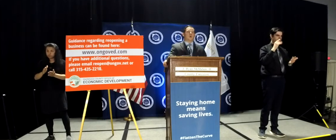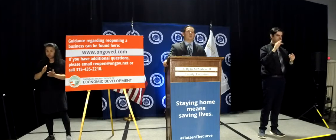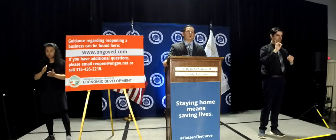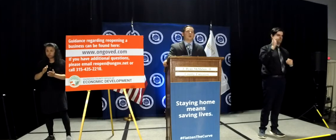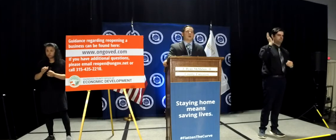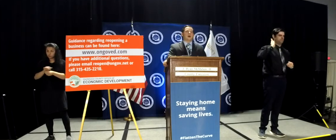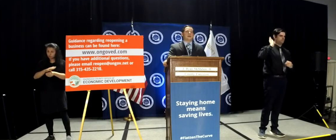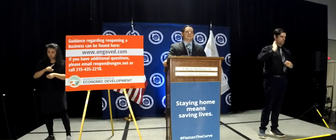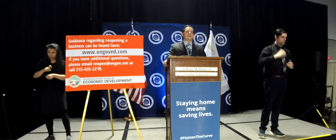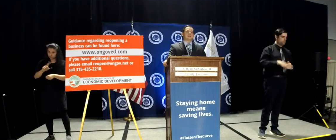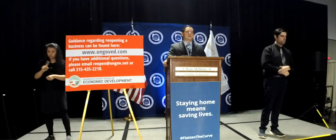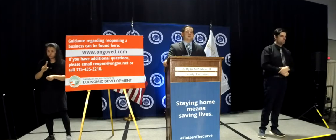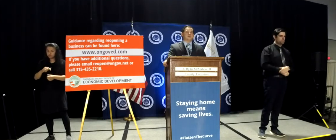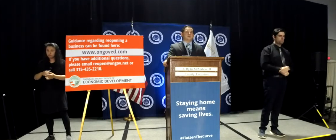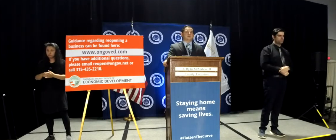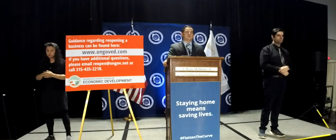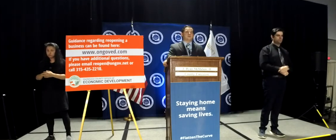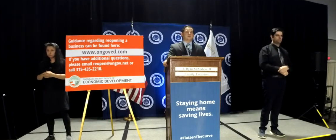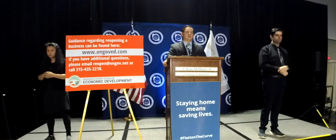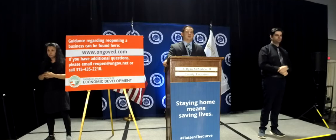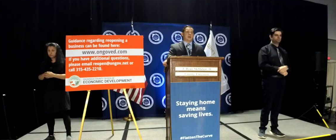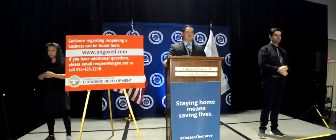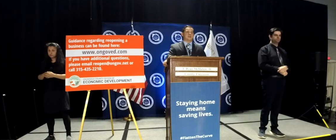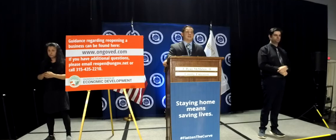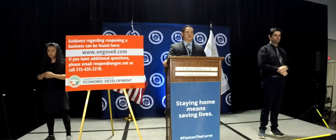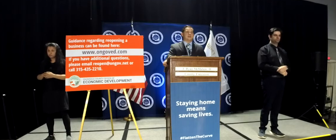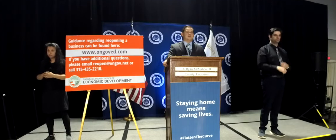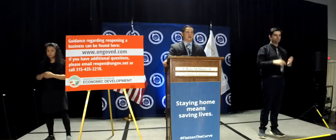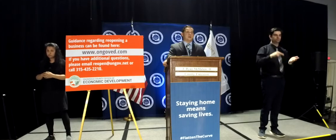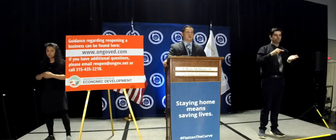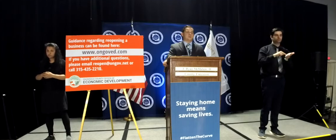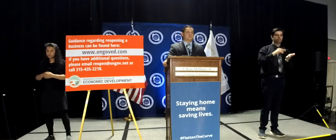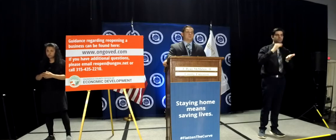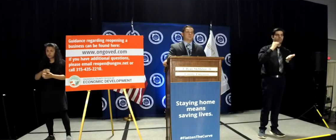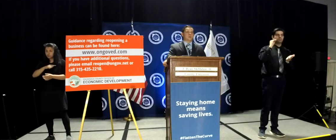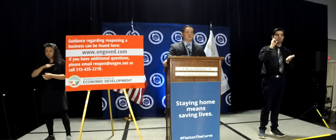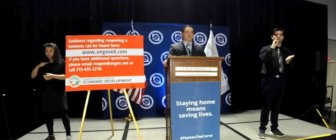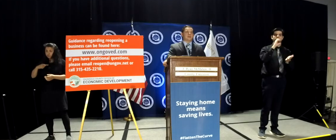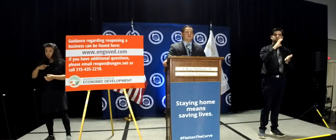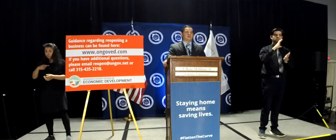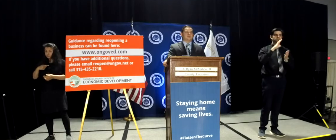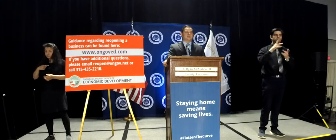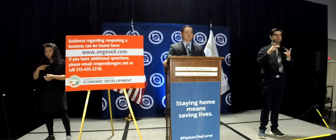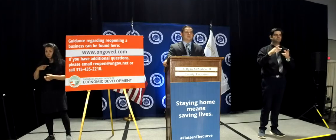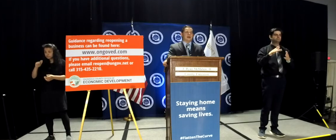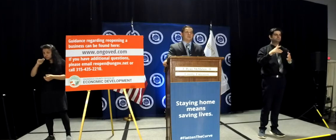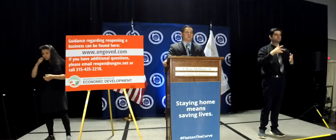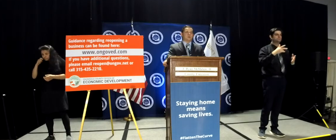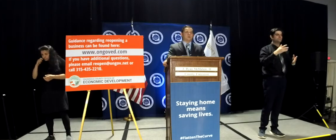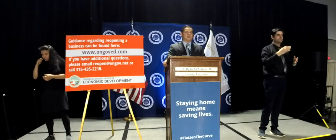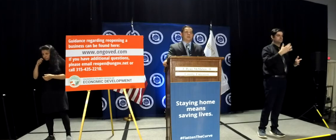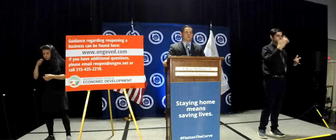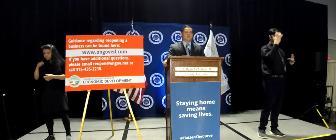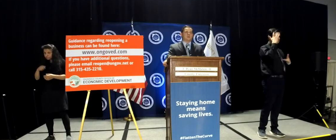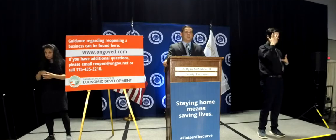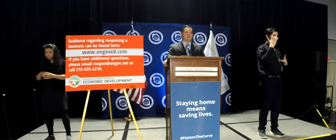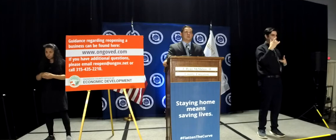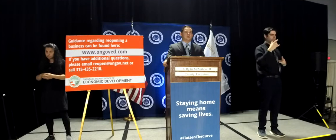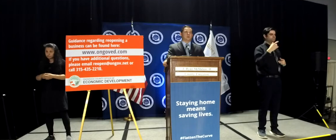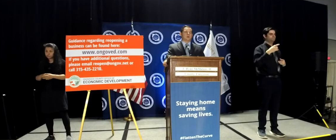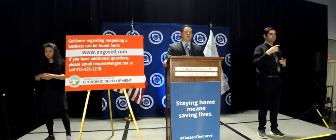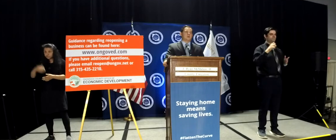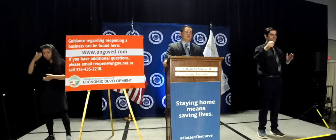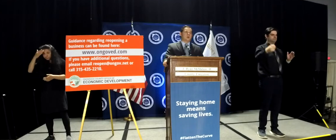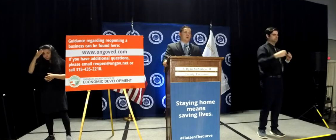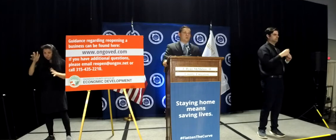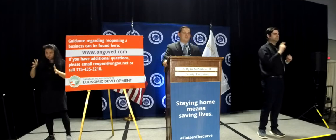nursing home and senior assisted living facility residents getting this virus. They then eventually get into the hospital and then move into the